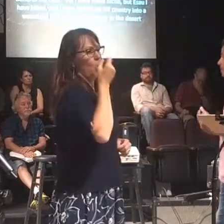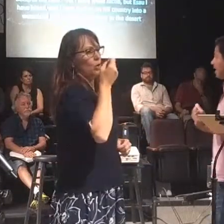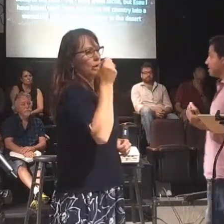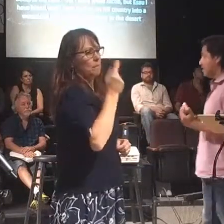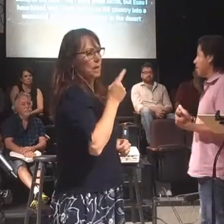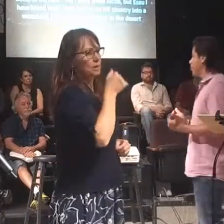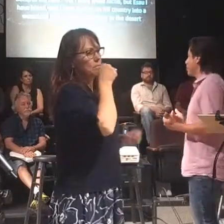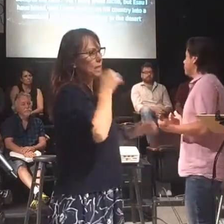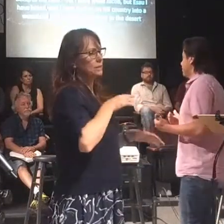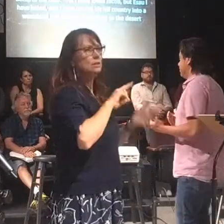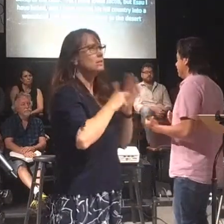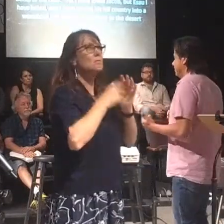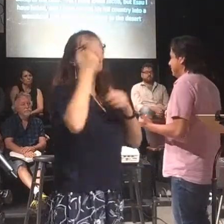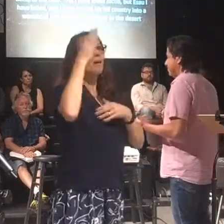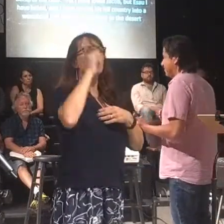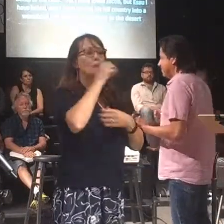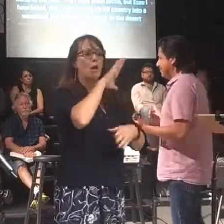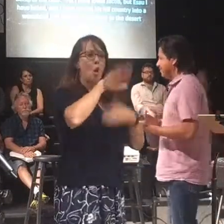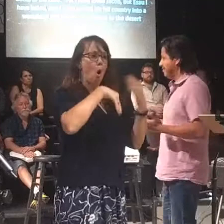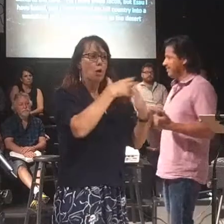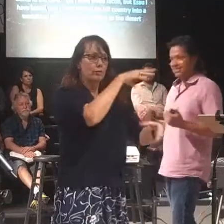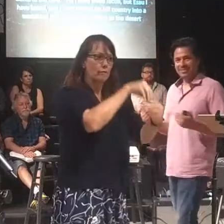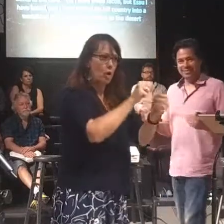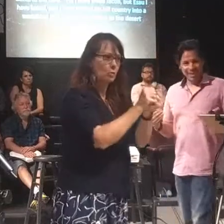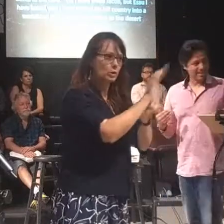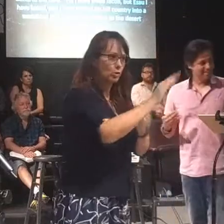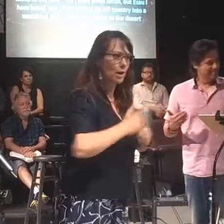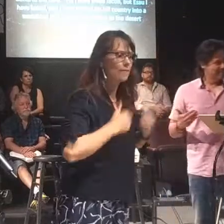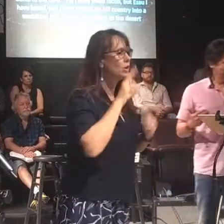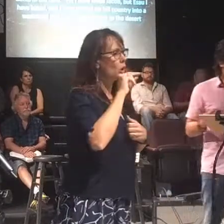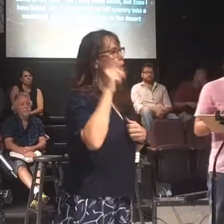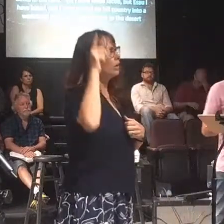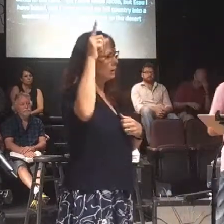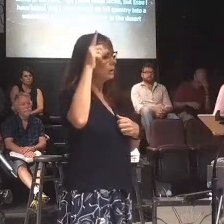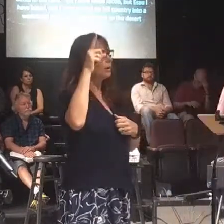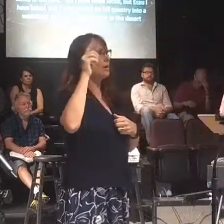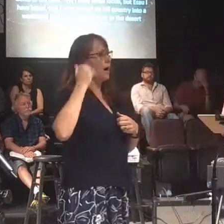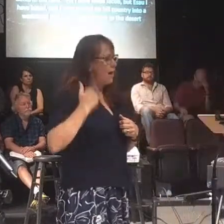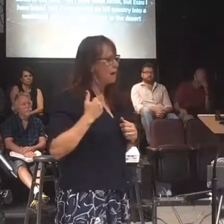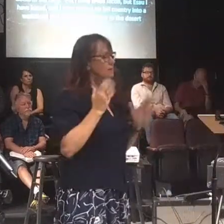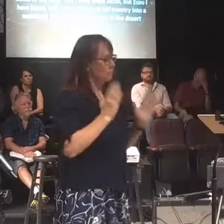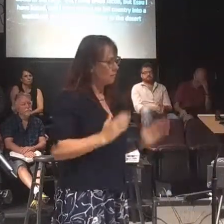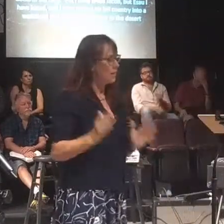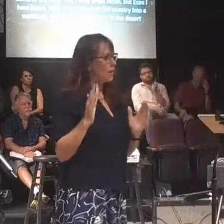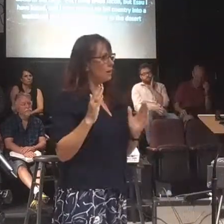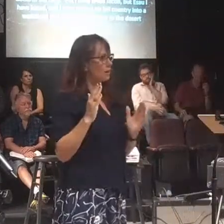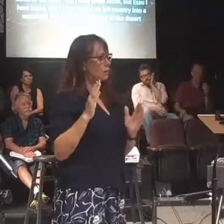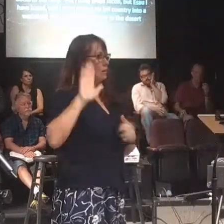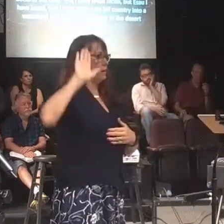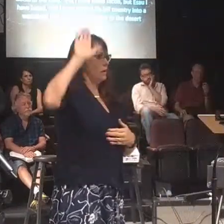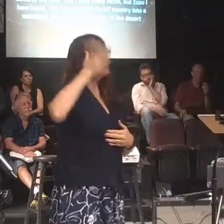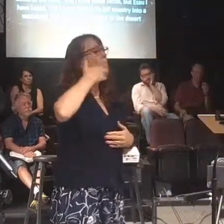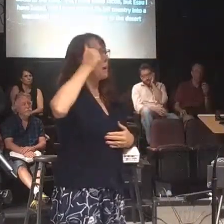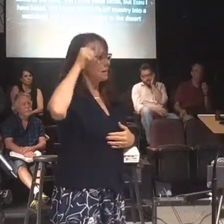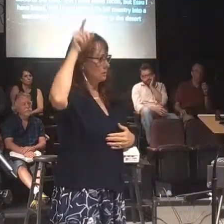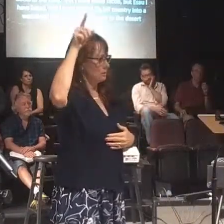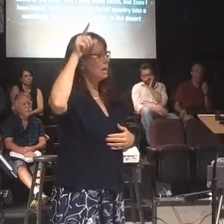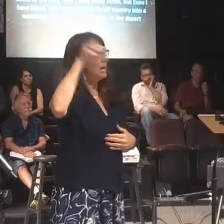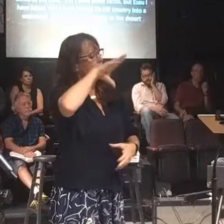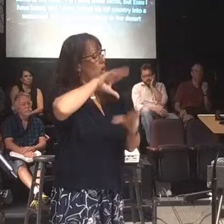not mean God is not all in with you, right? It actually does mean he is all in